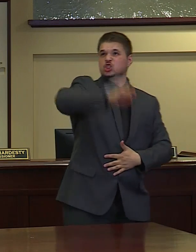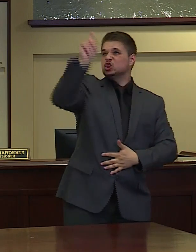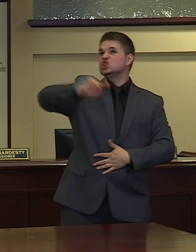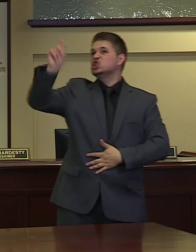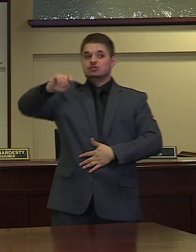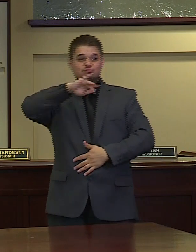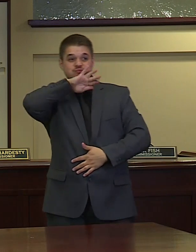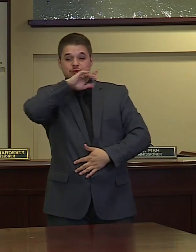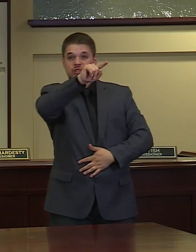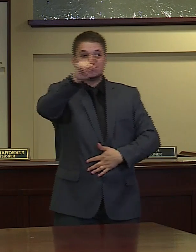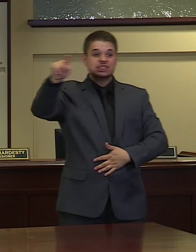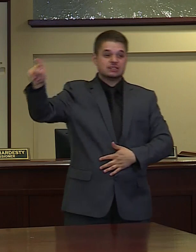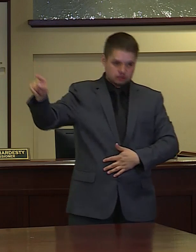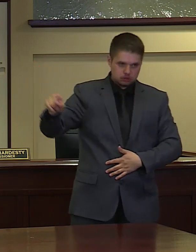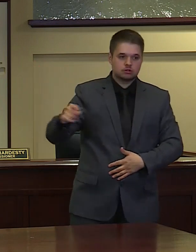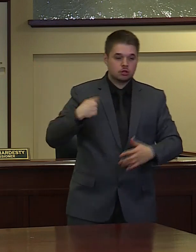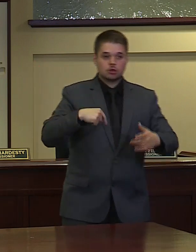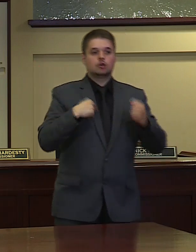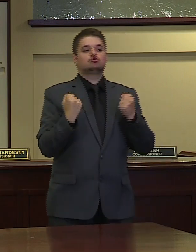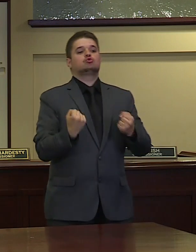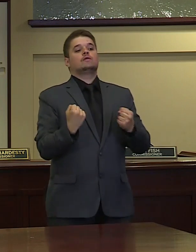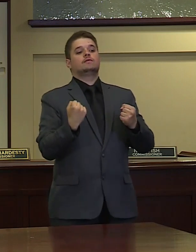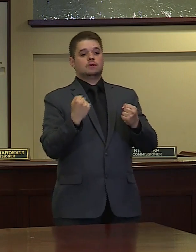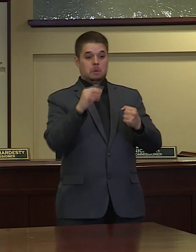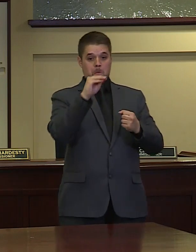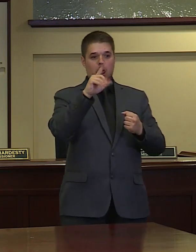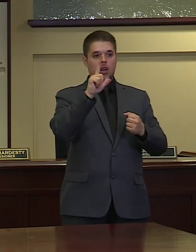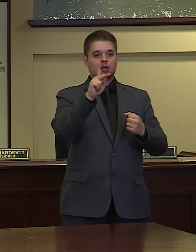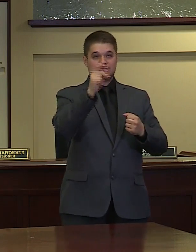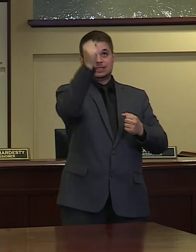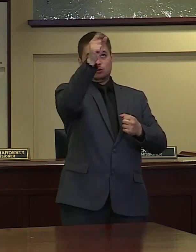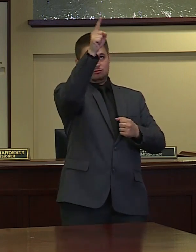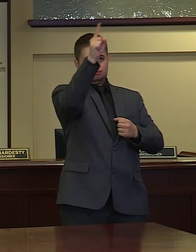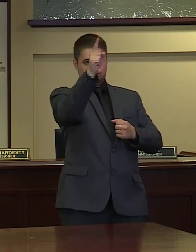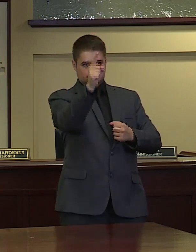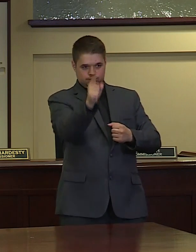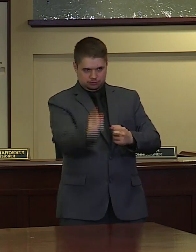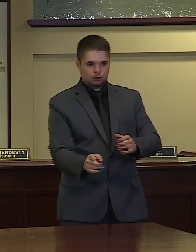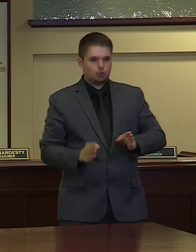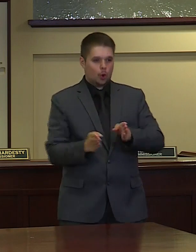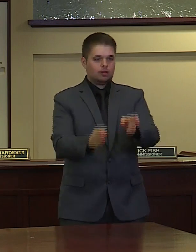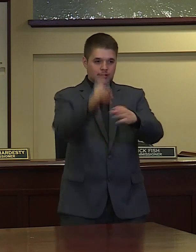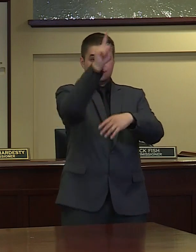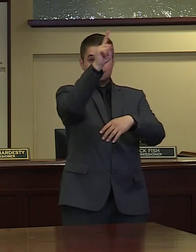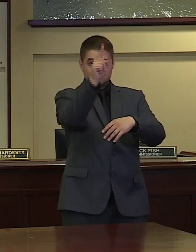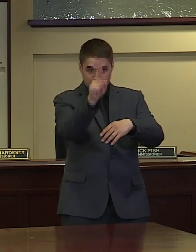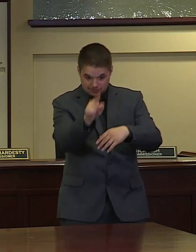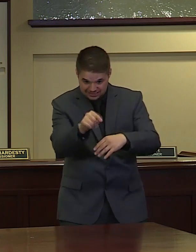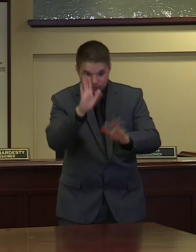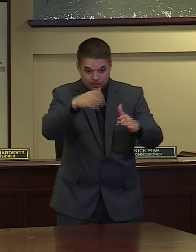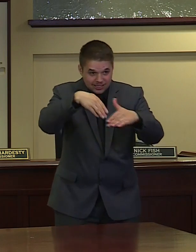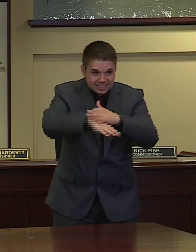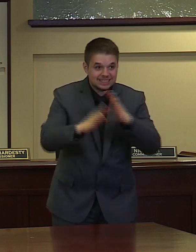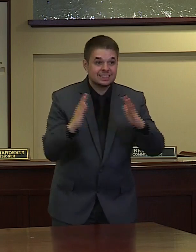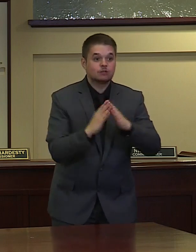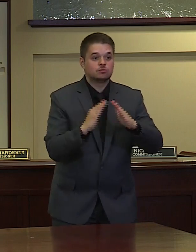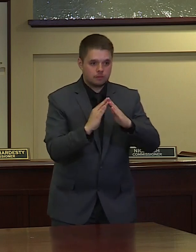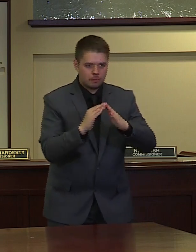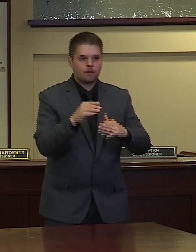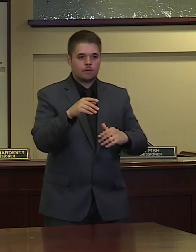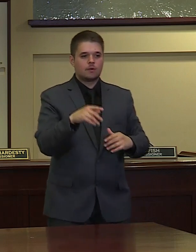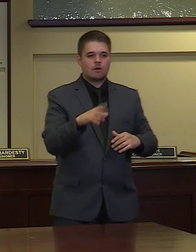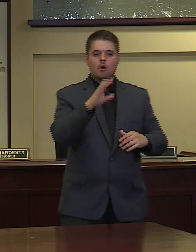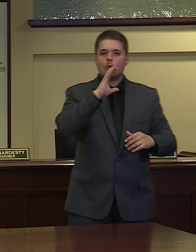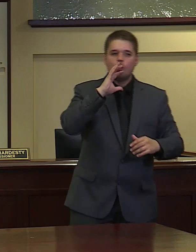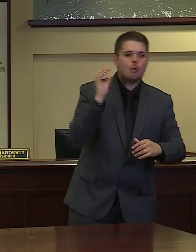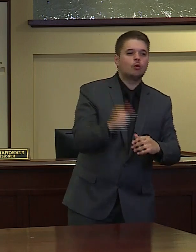I drove from North Martin Luther King South into the downtown area, through the Pearl, Old Town,